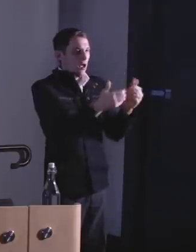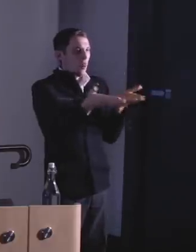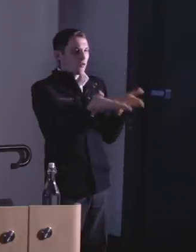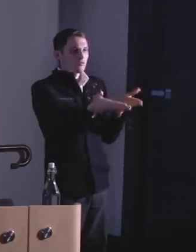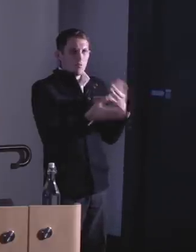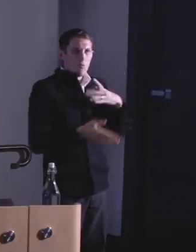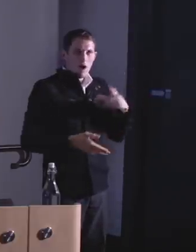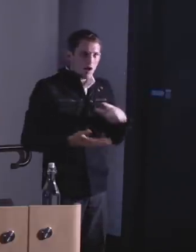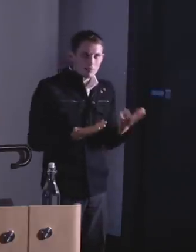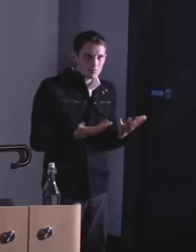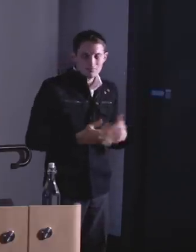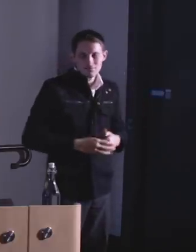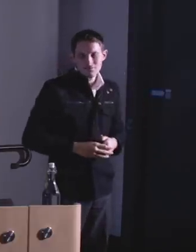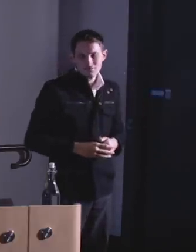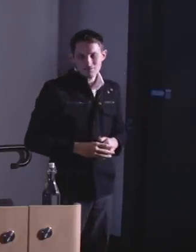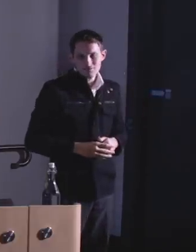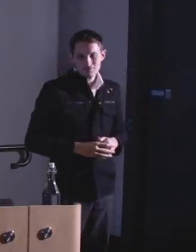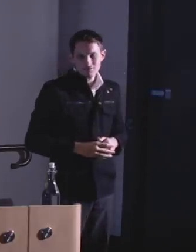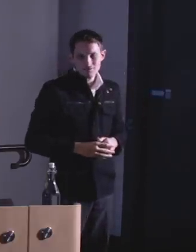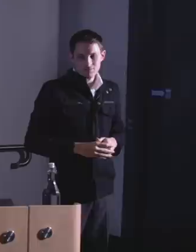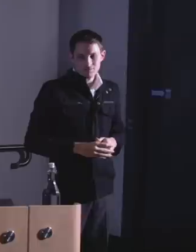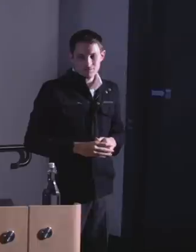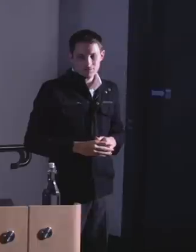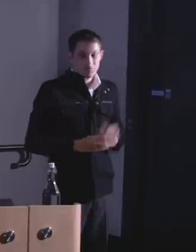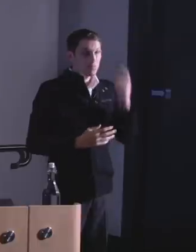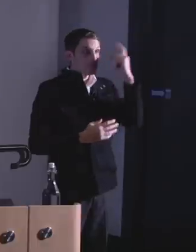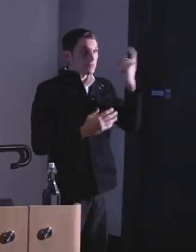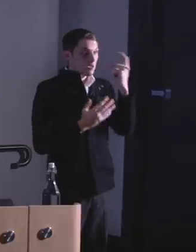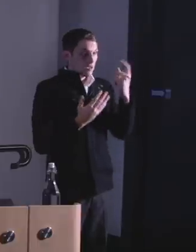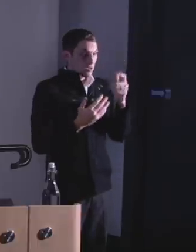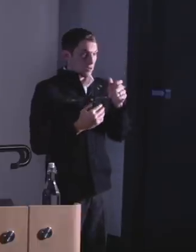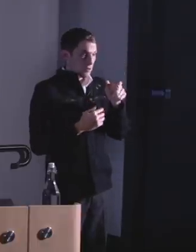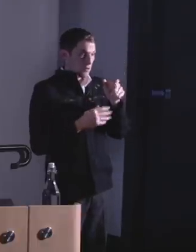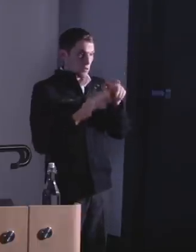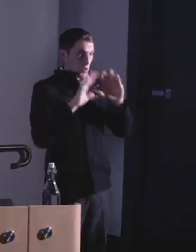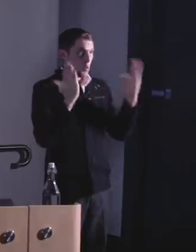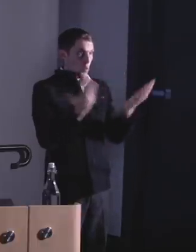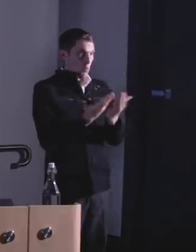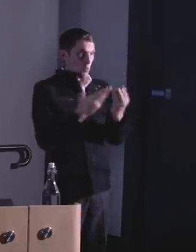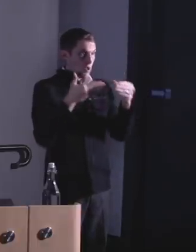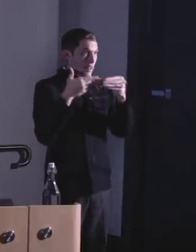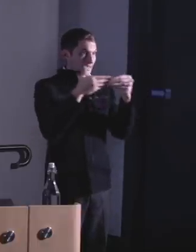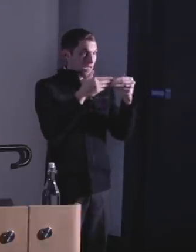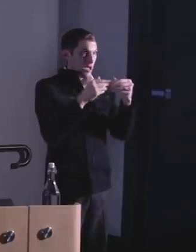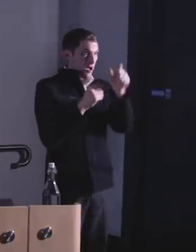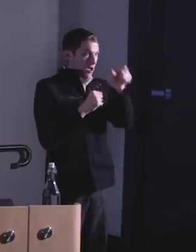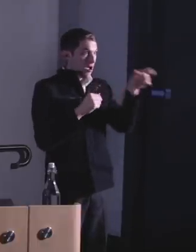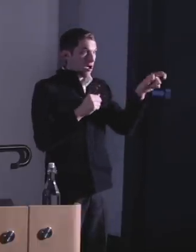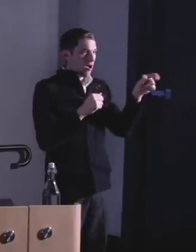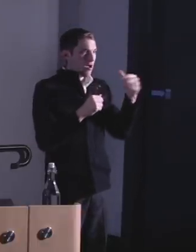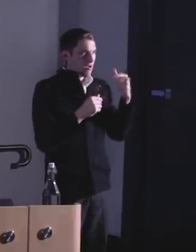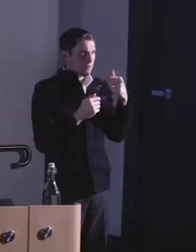And where do the leaders, the global leaders, where do they